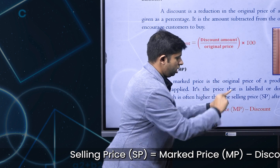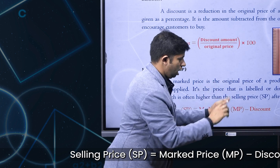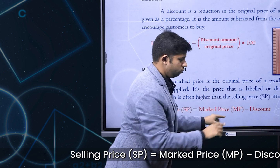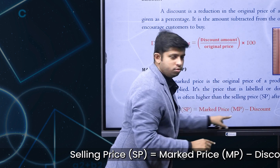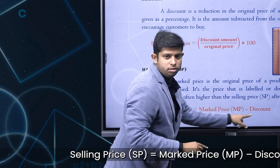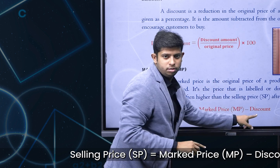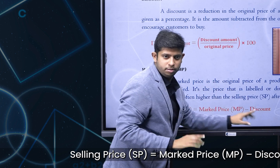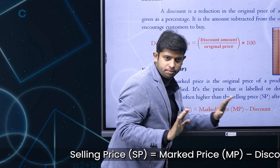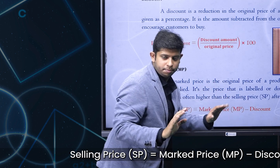price minus discount.